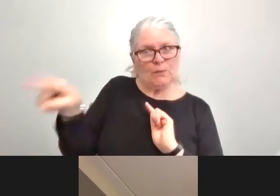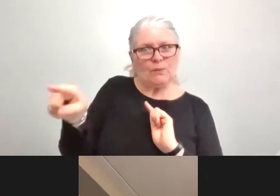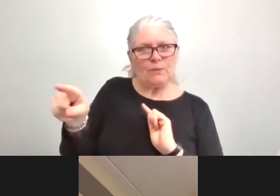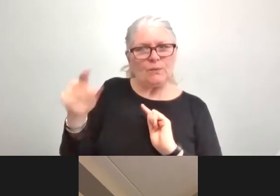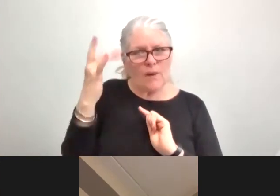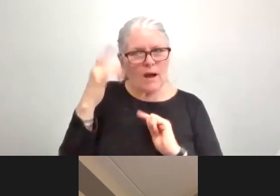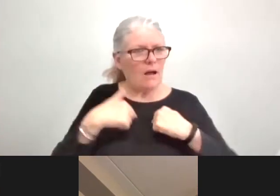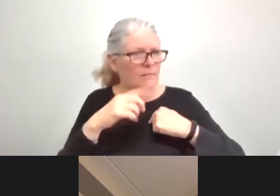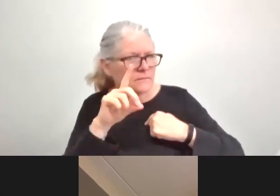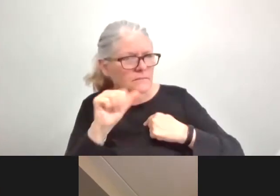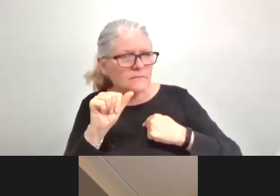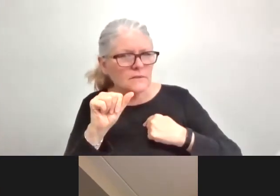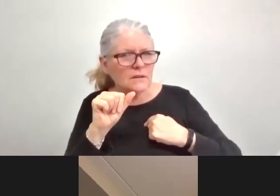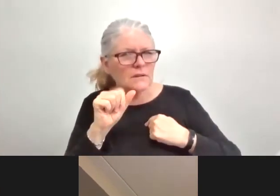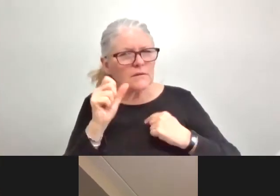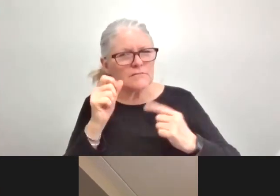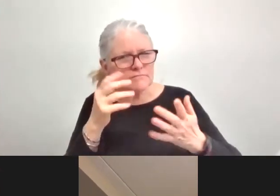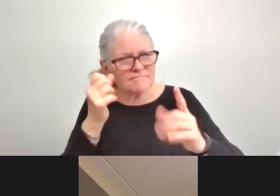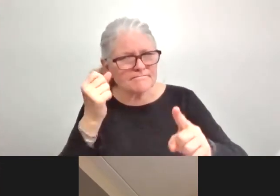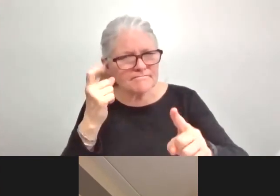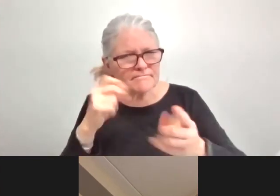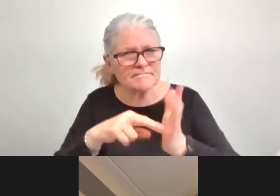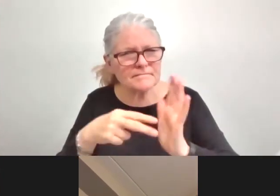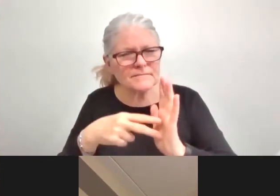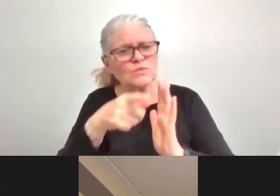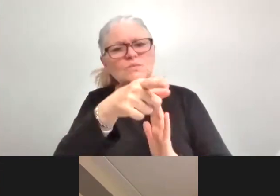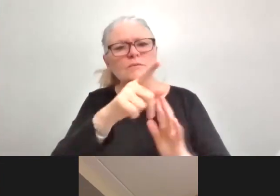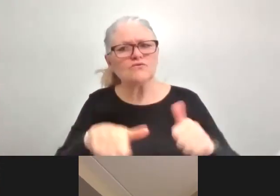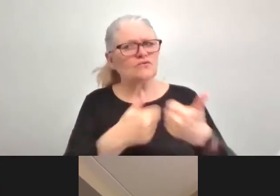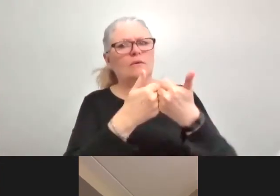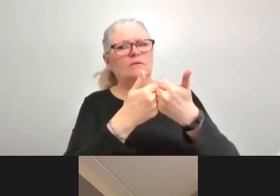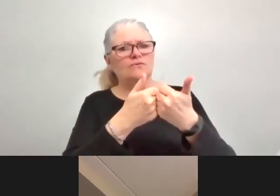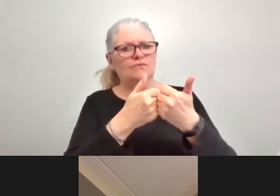identity, if that makes sense. So how do you challenge that in your work?